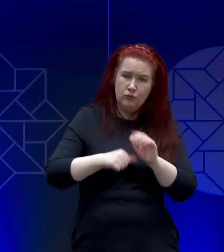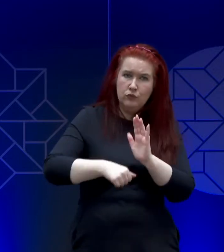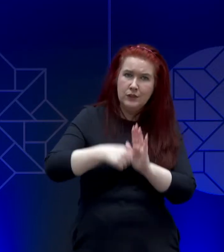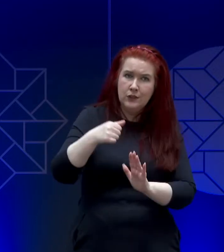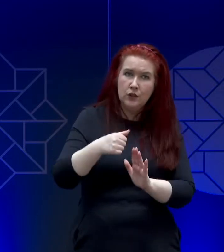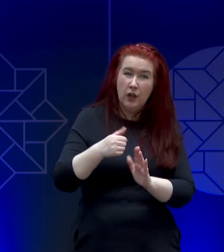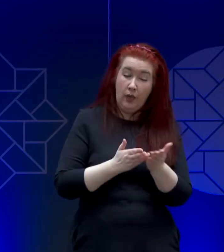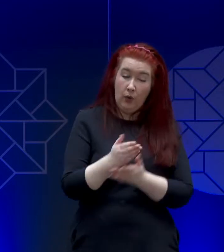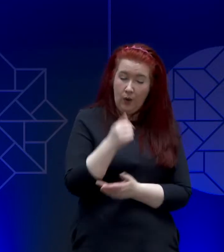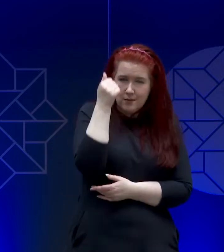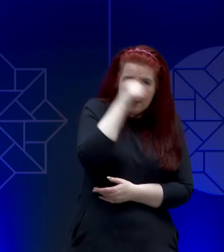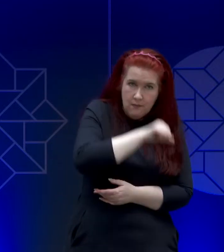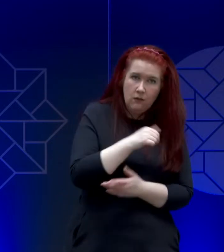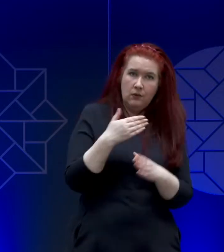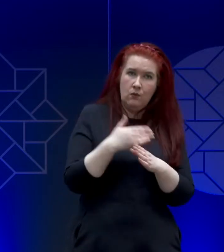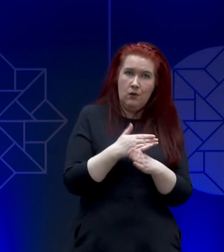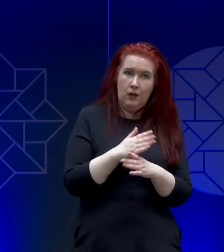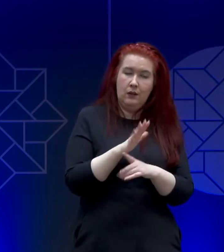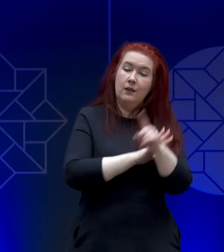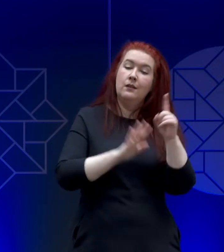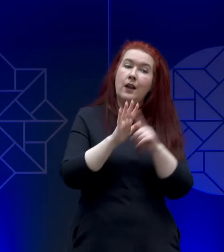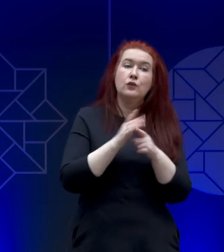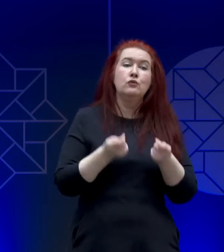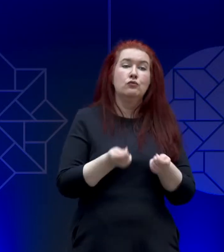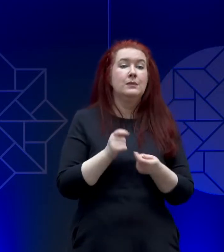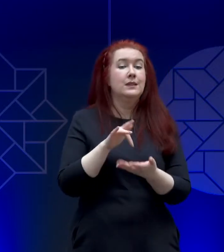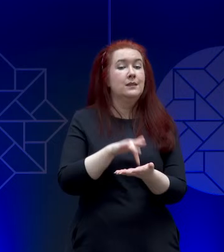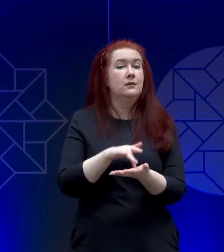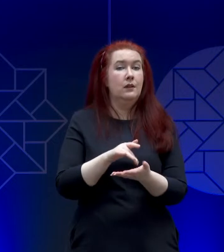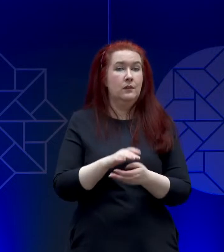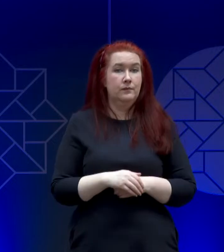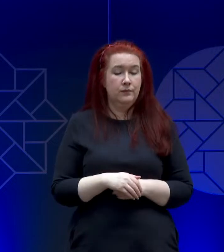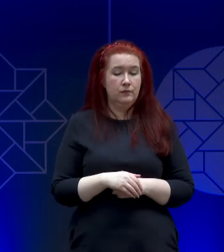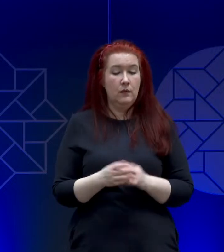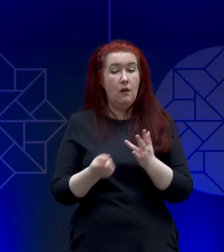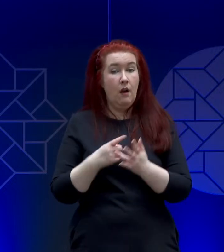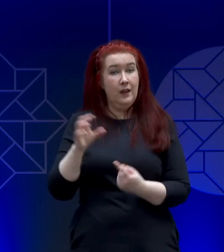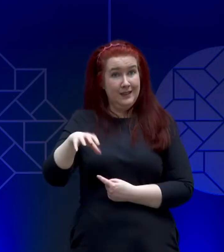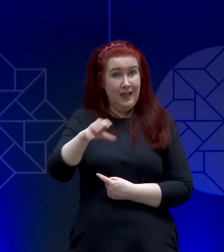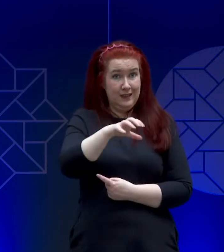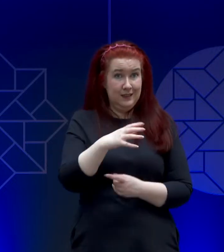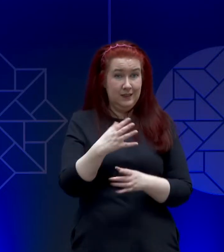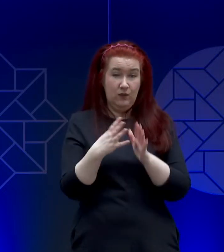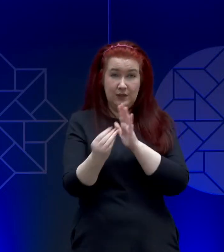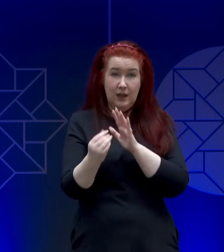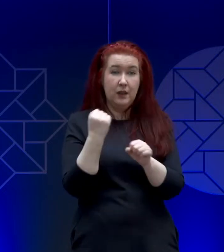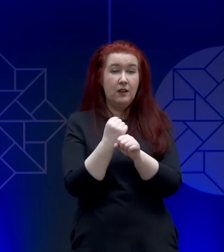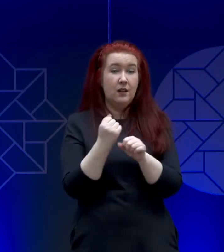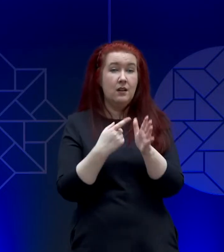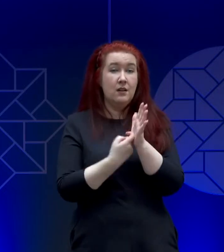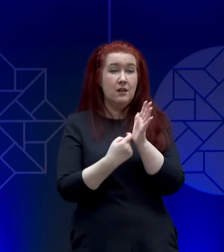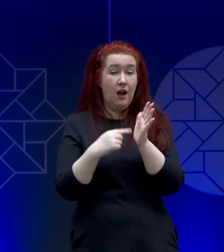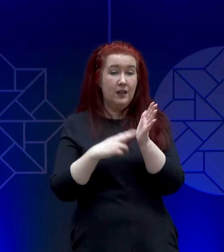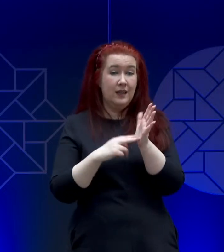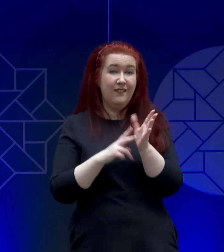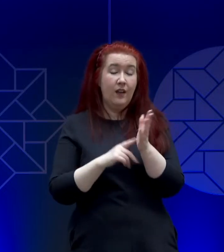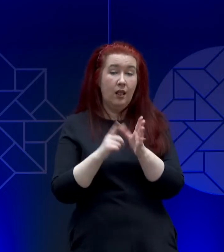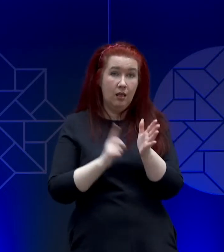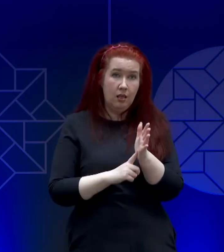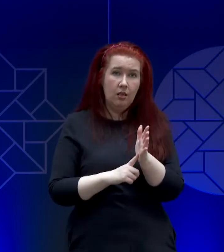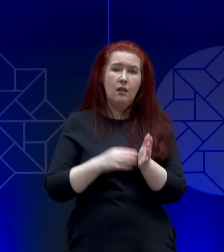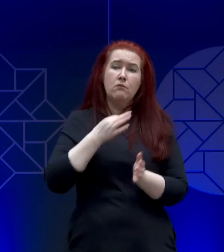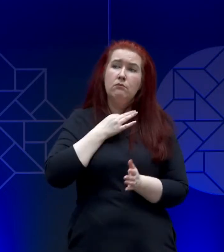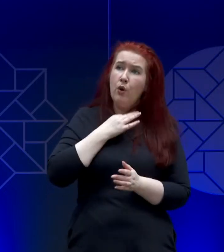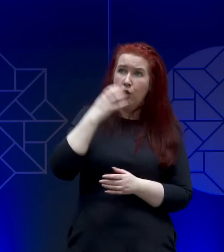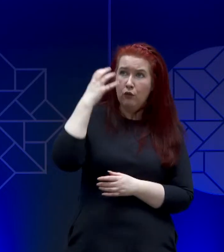working in the national treatment centres. Other sites, including Gartnavel, Inverclyde, Stracathro, Perth